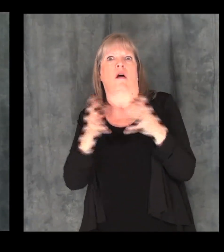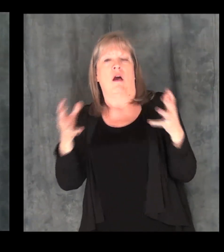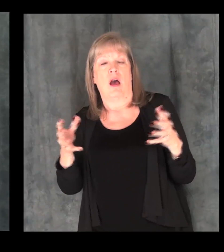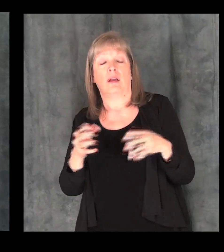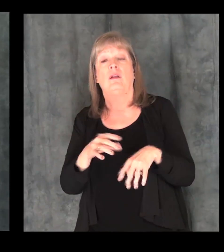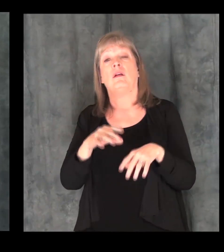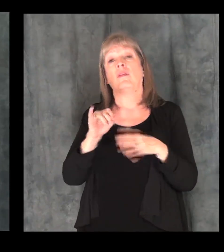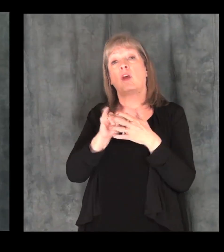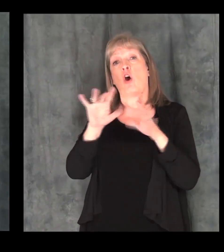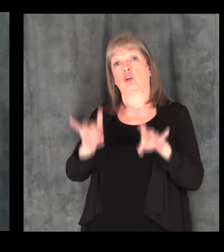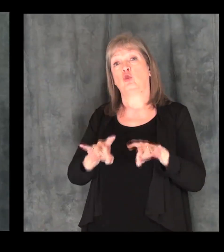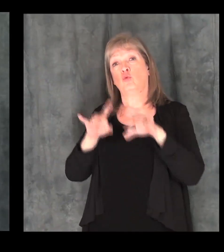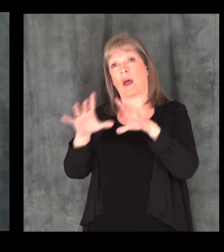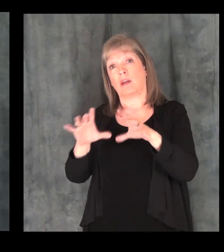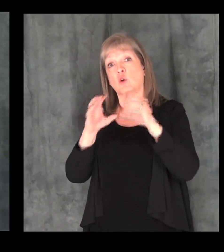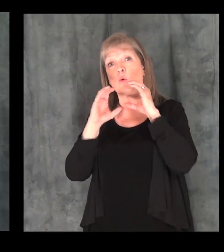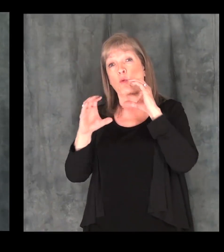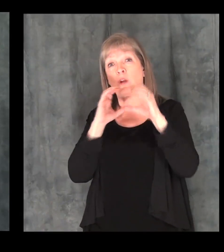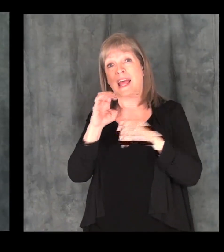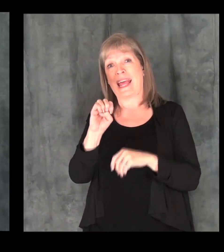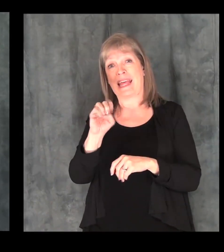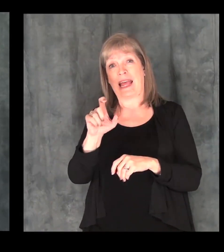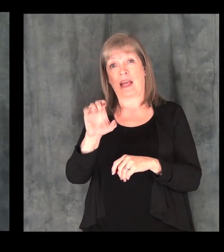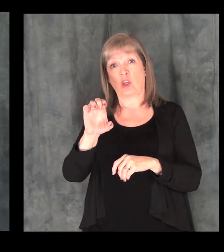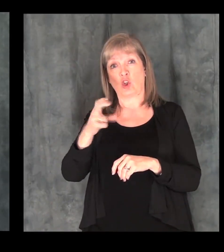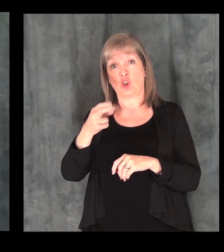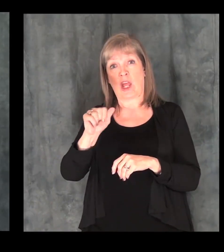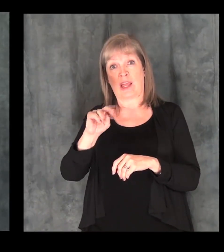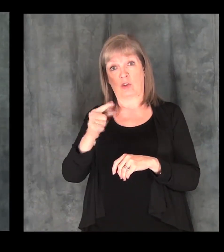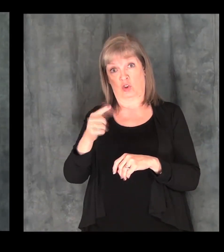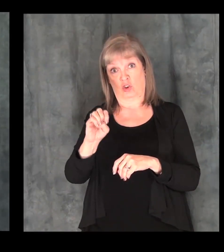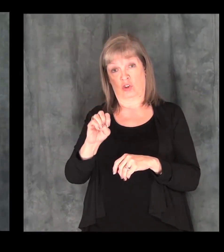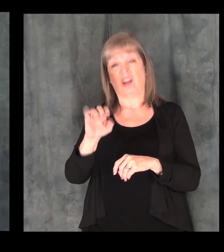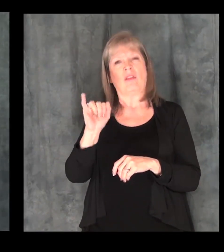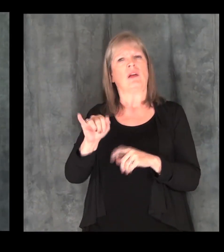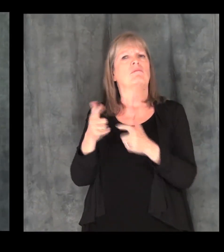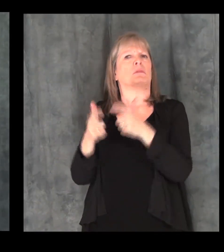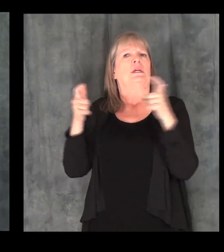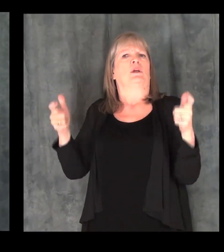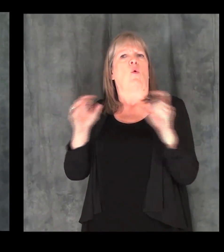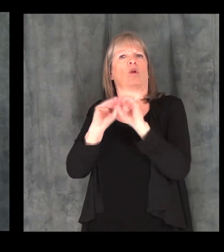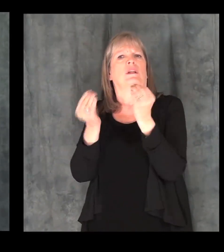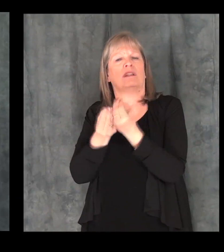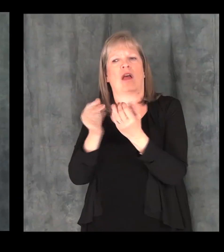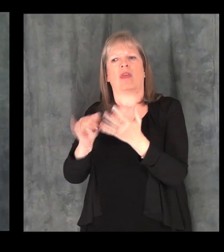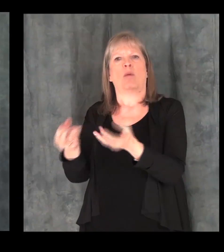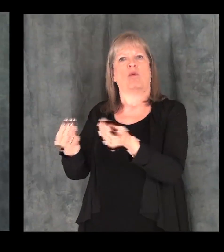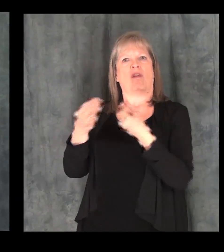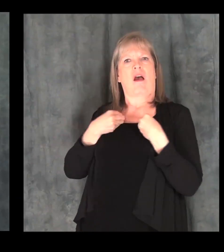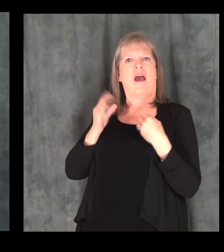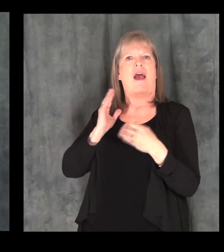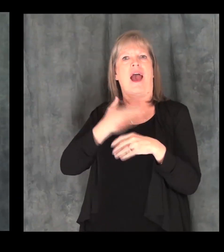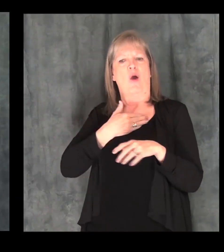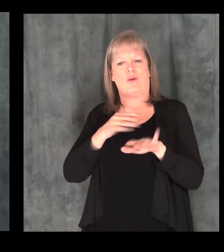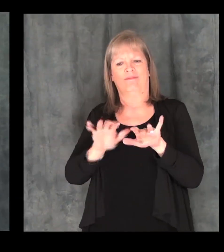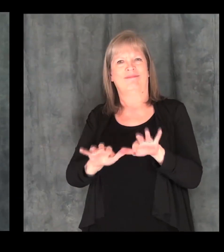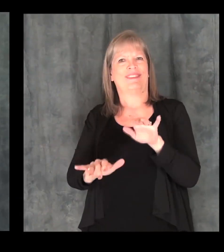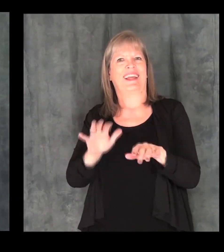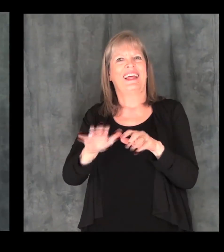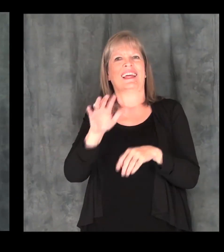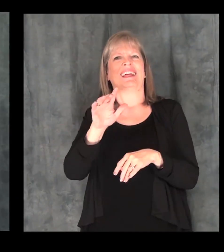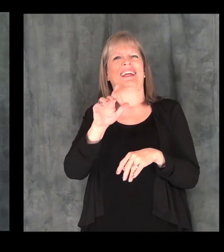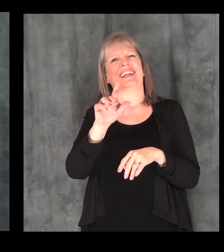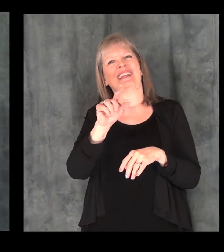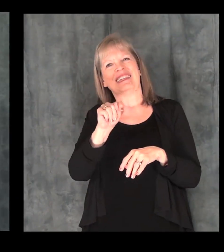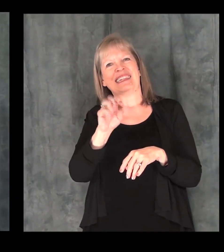Communication Exchange is a major organisation which used to provide our text telephone relay service, or what